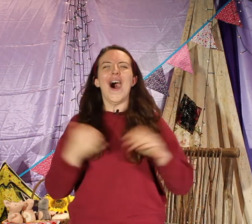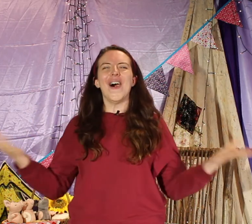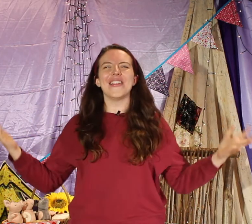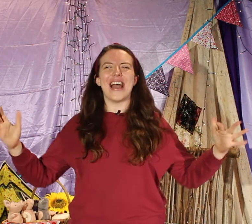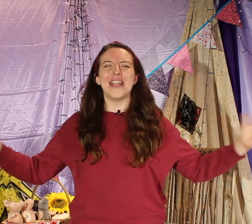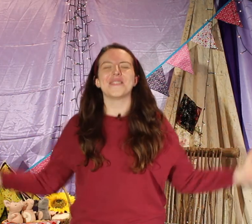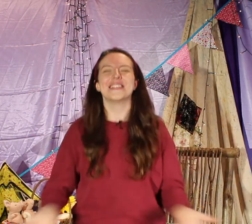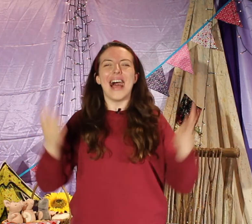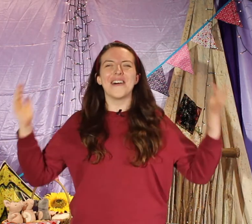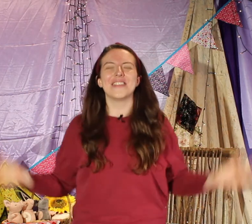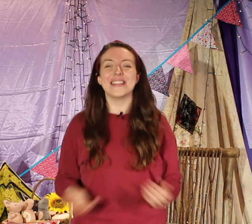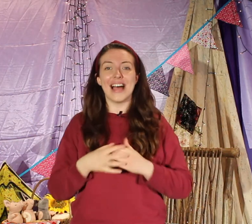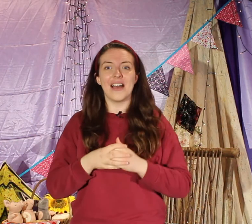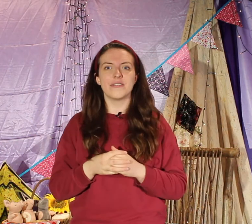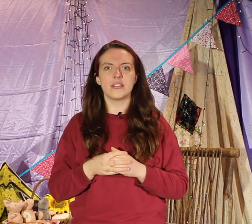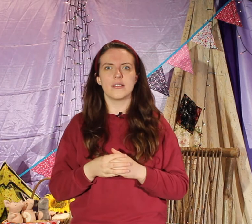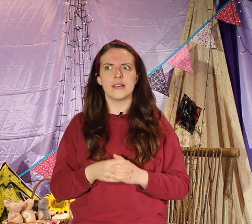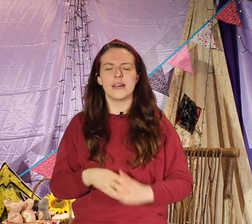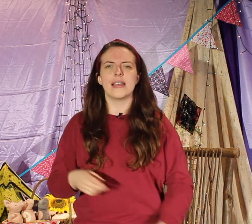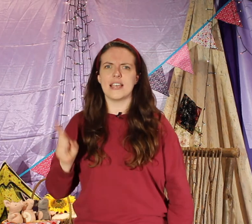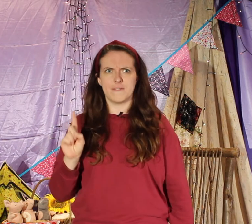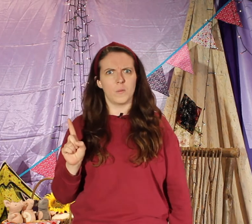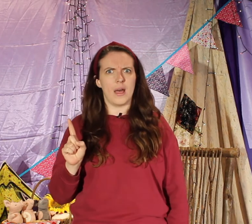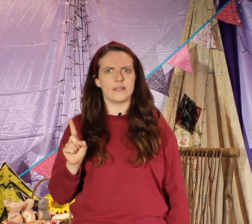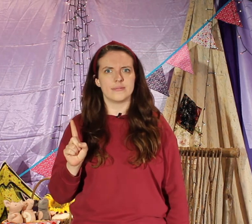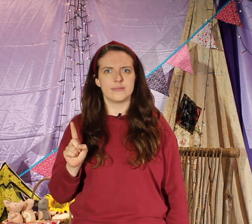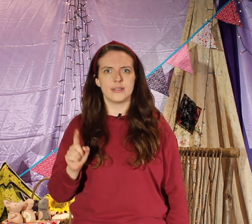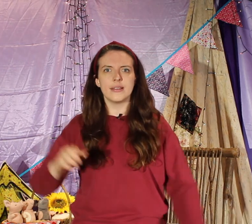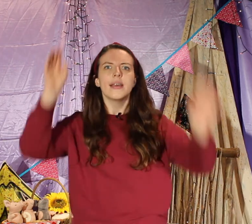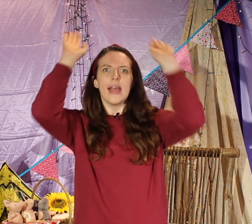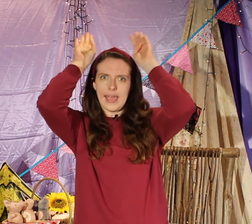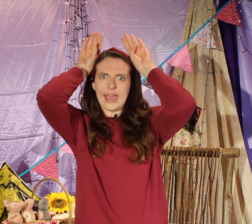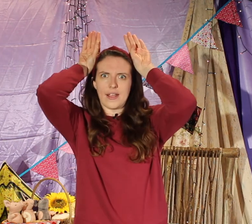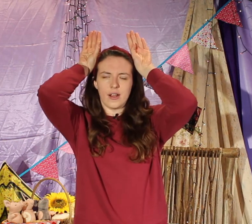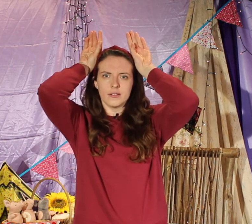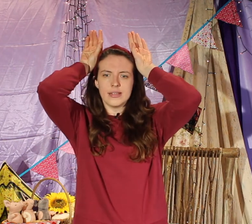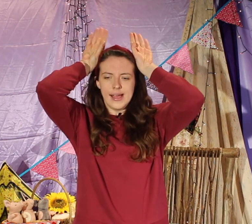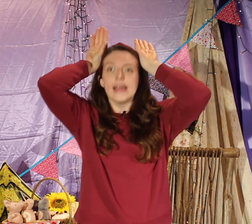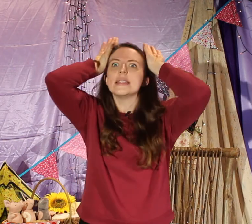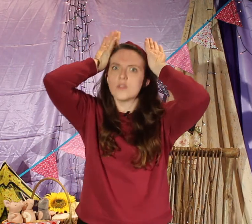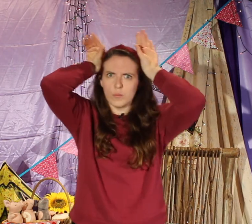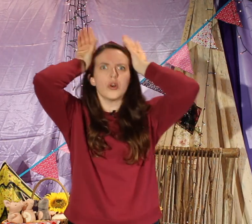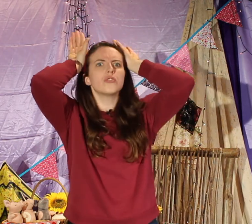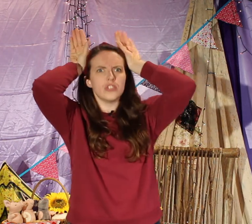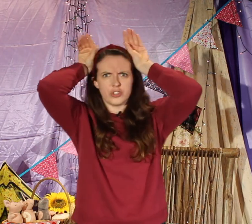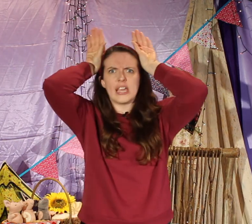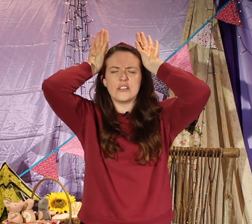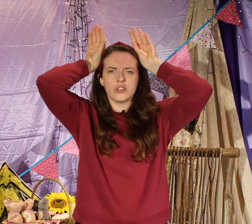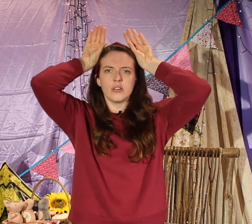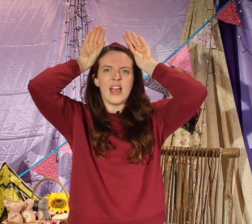All the animals laughed and laughed, except for one, Hare. He stomped onto the stage